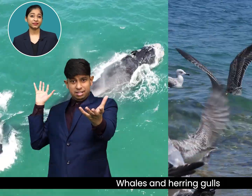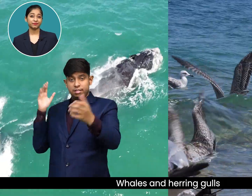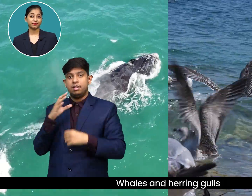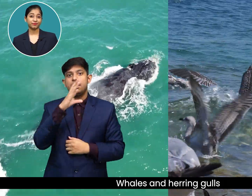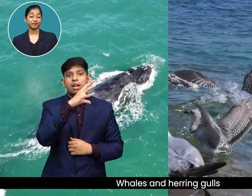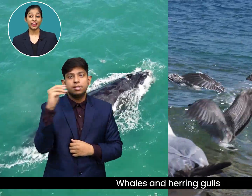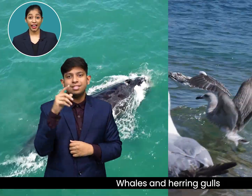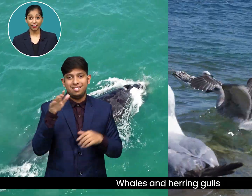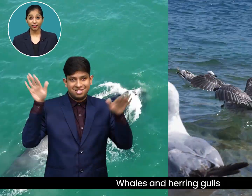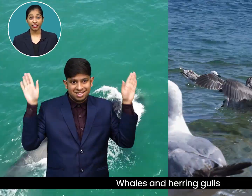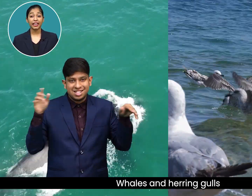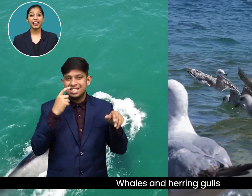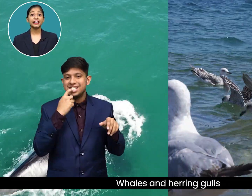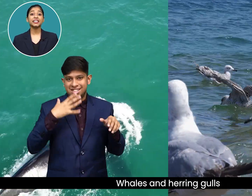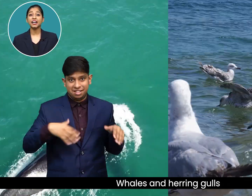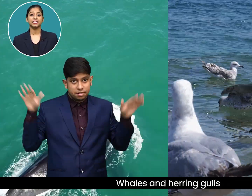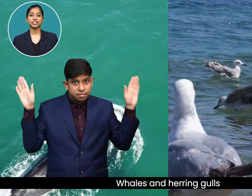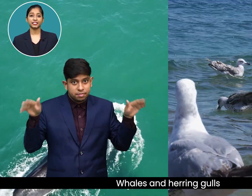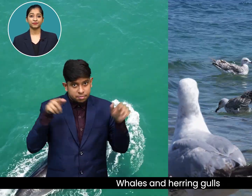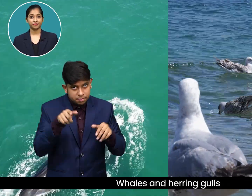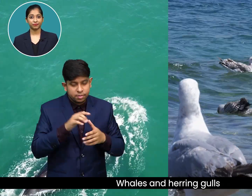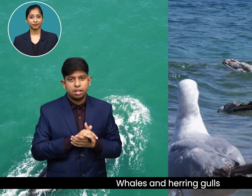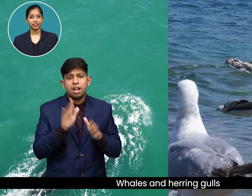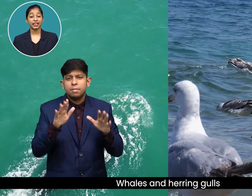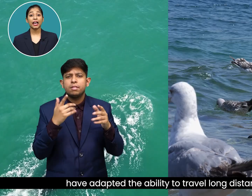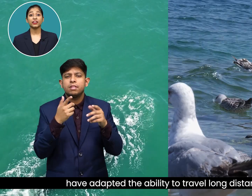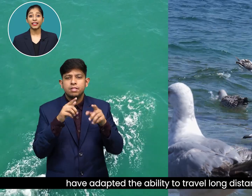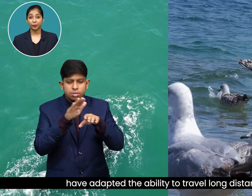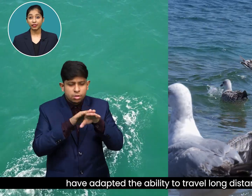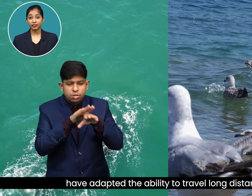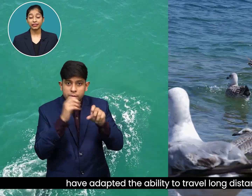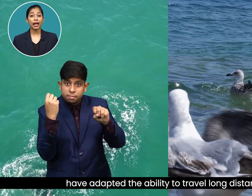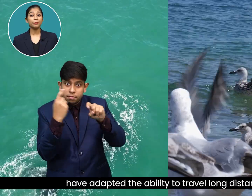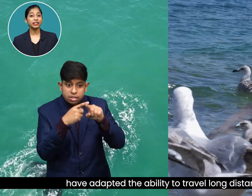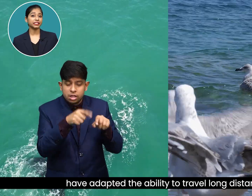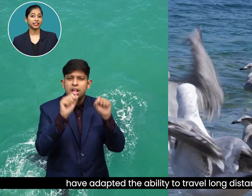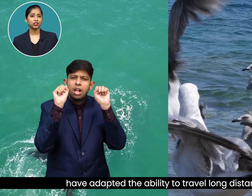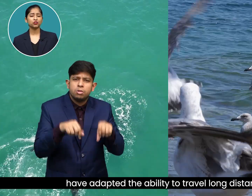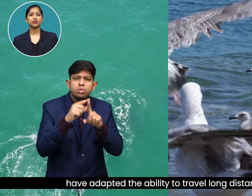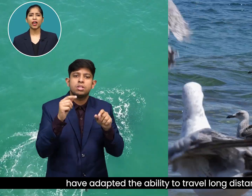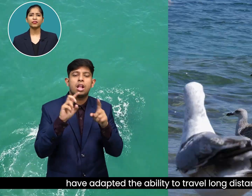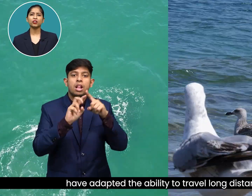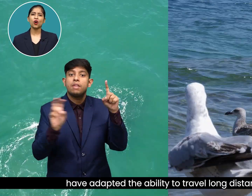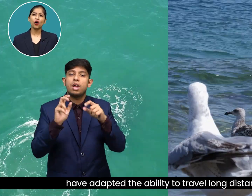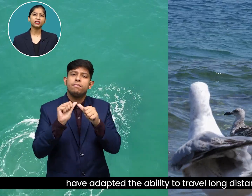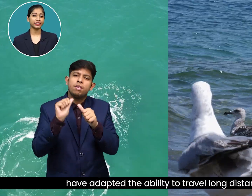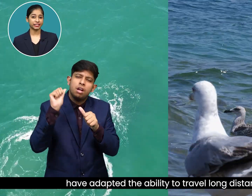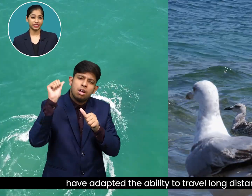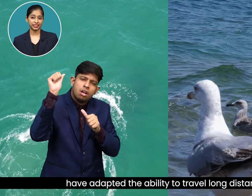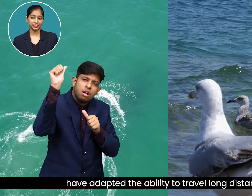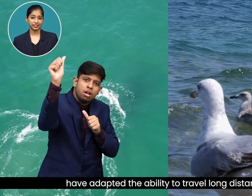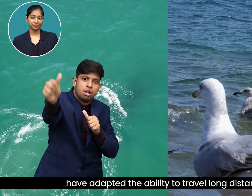Whales and herring gulls have adapted the ability to travel